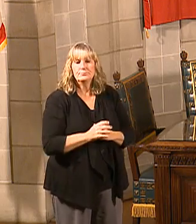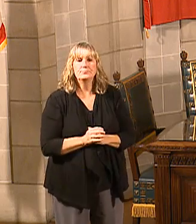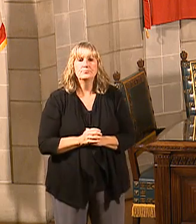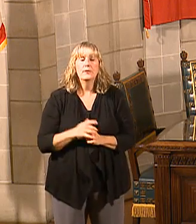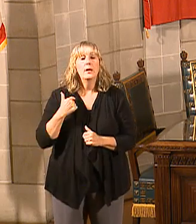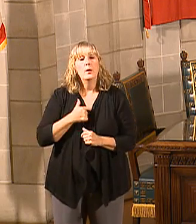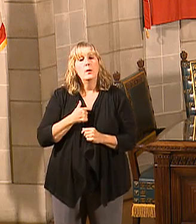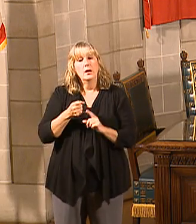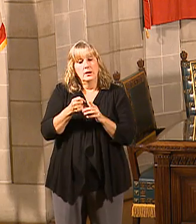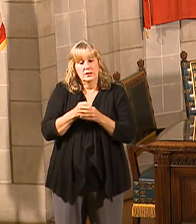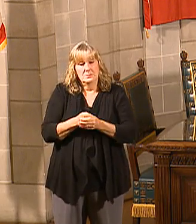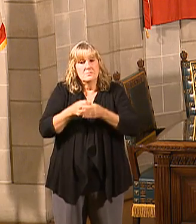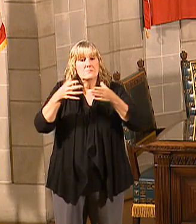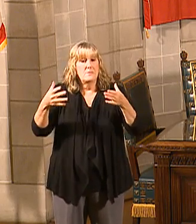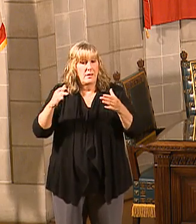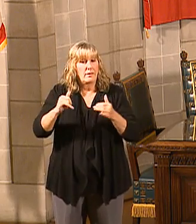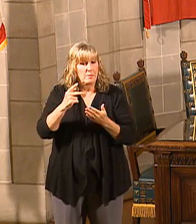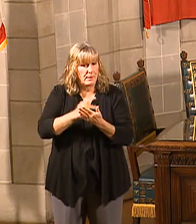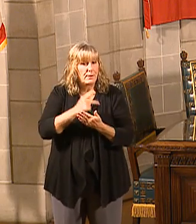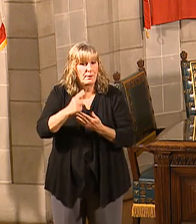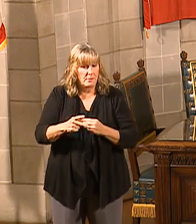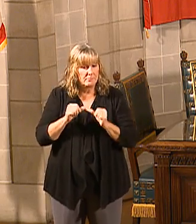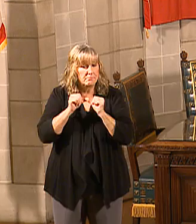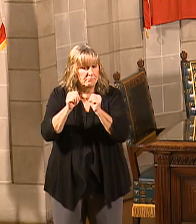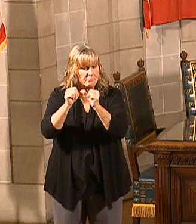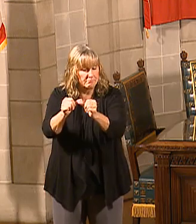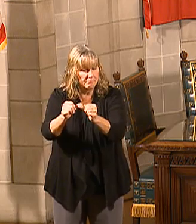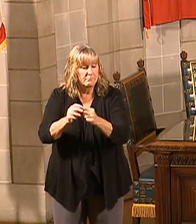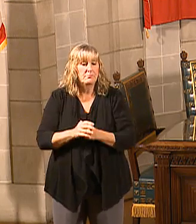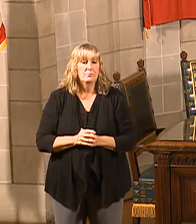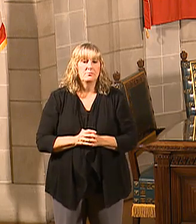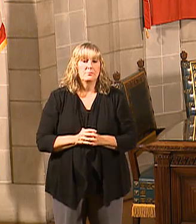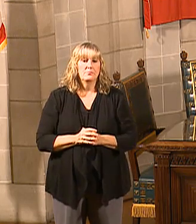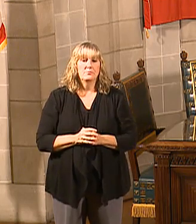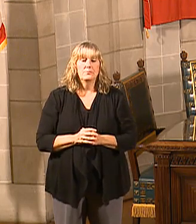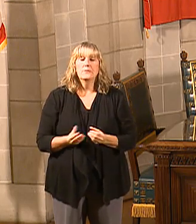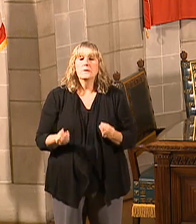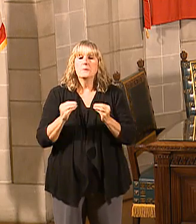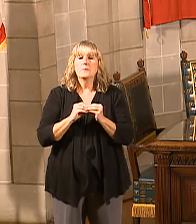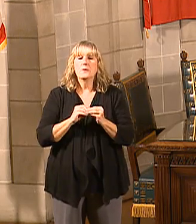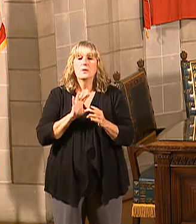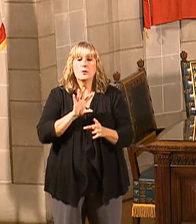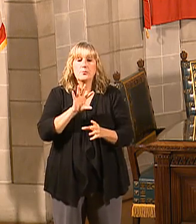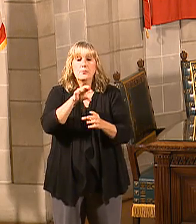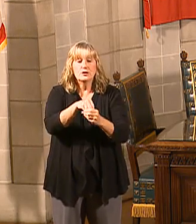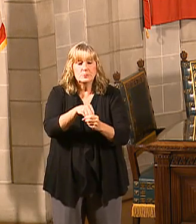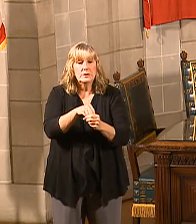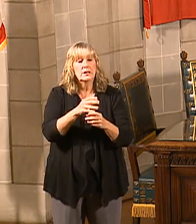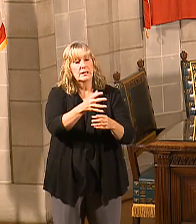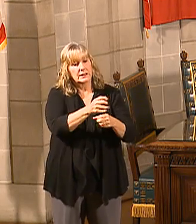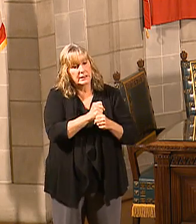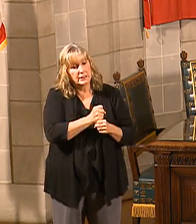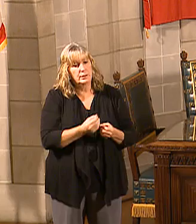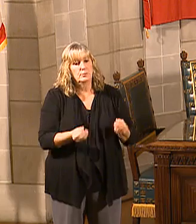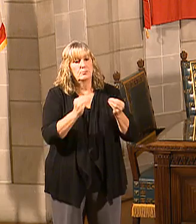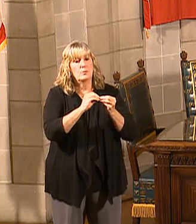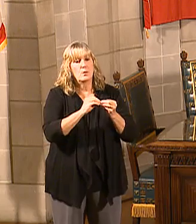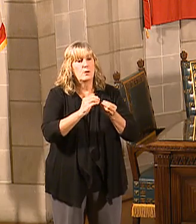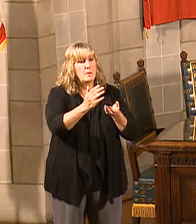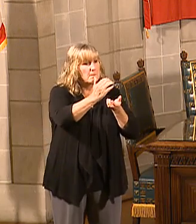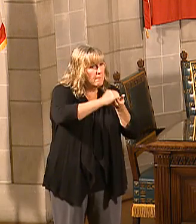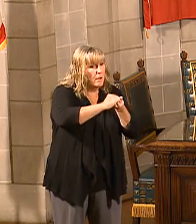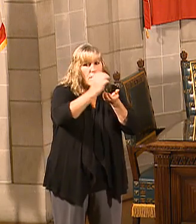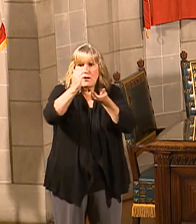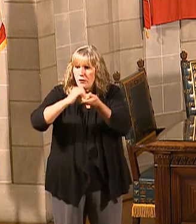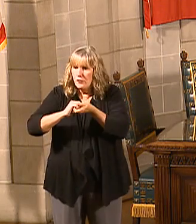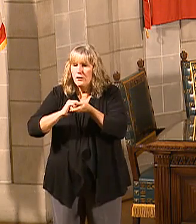to expand SNAP Next Step, enrolling more participants and acquiring new partner organizations to